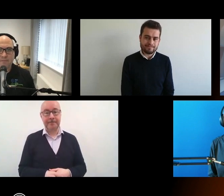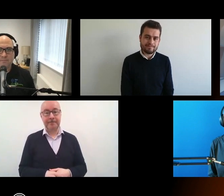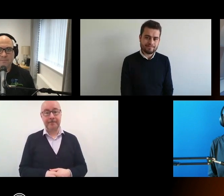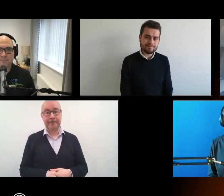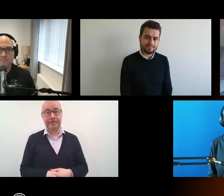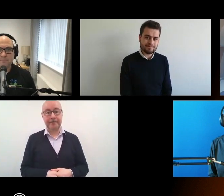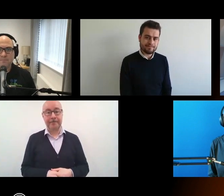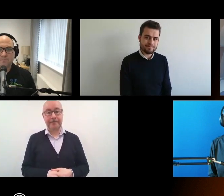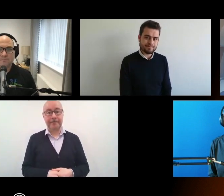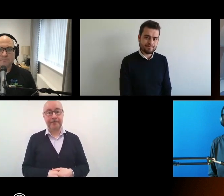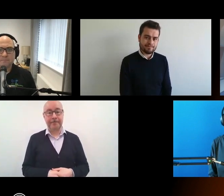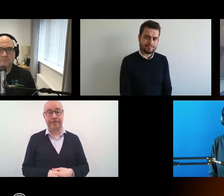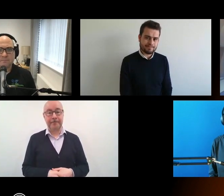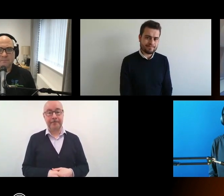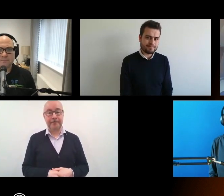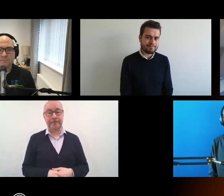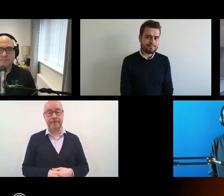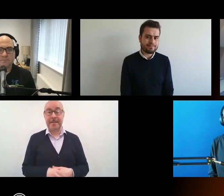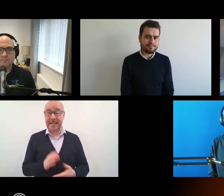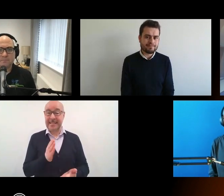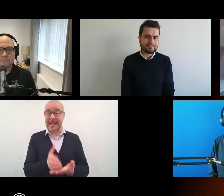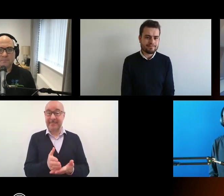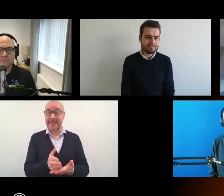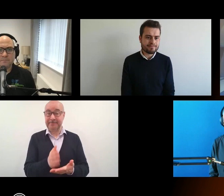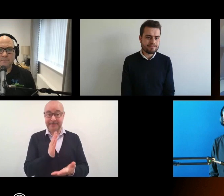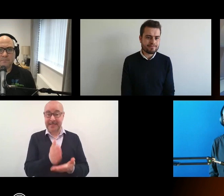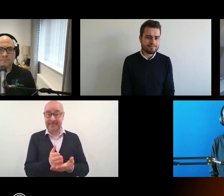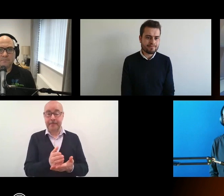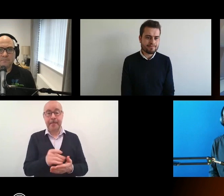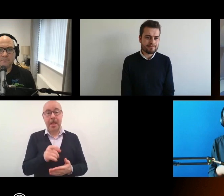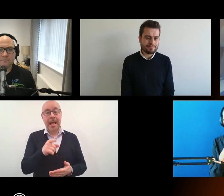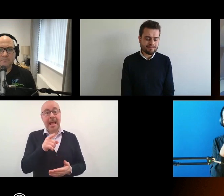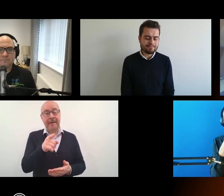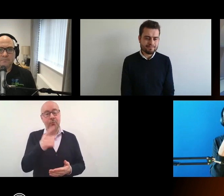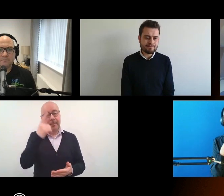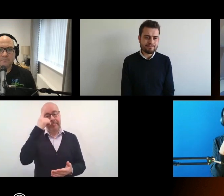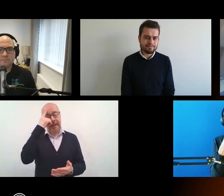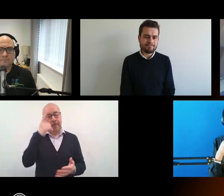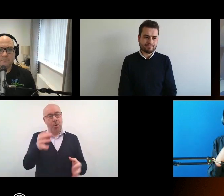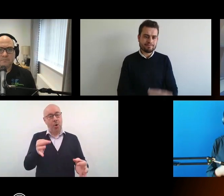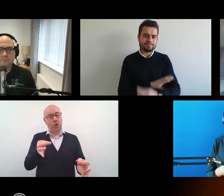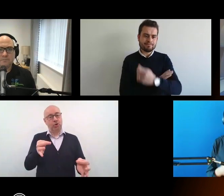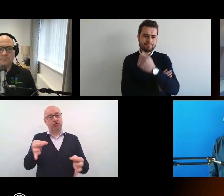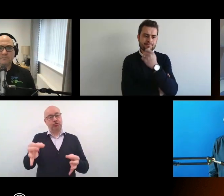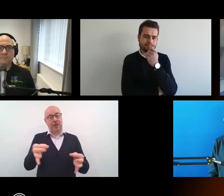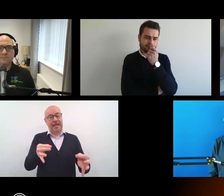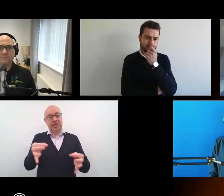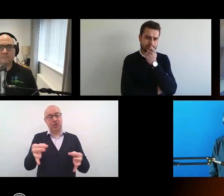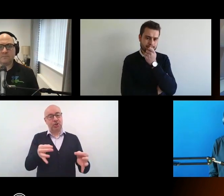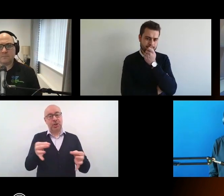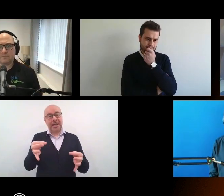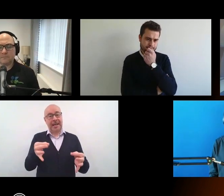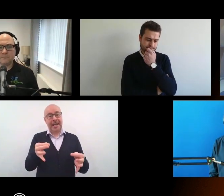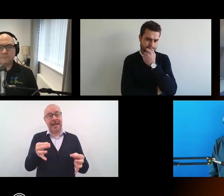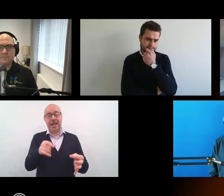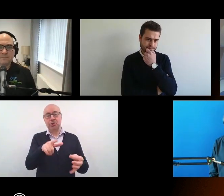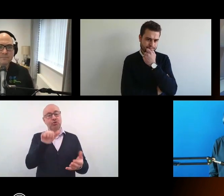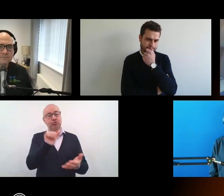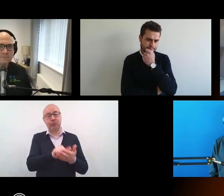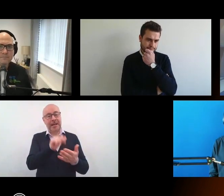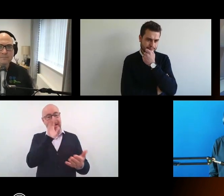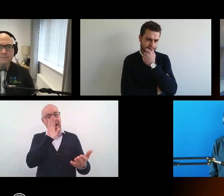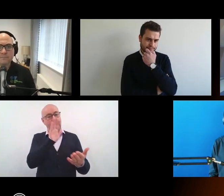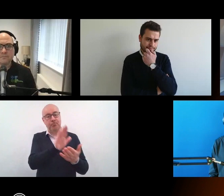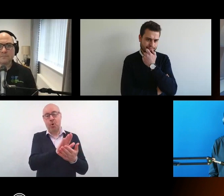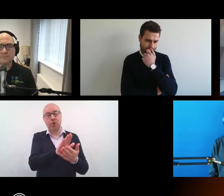I think looking at this more strategically is definitely the right approach, and it allows for